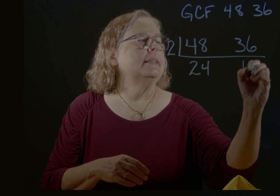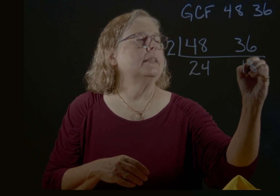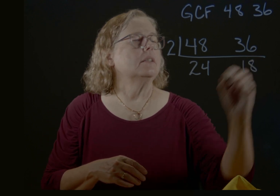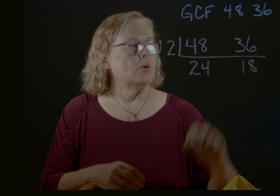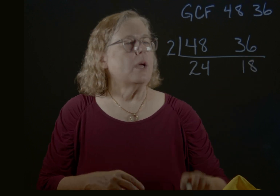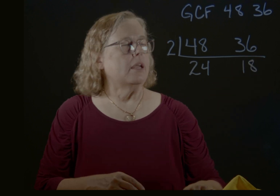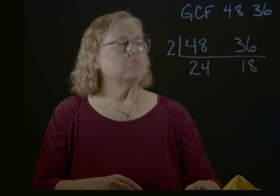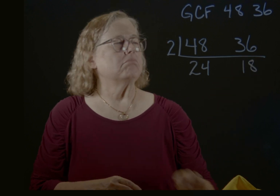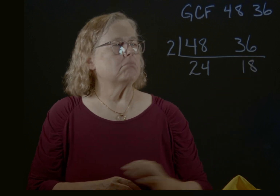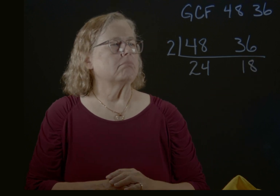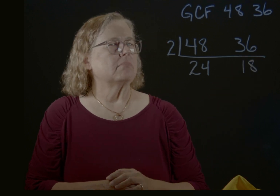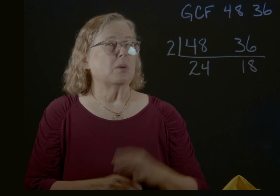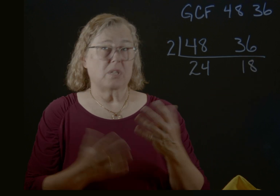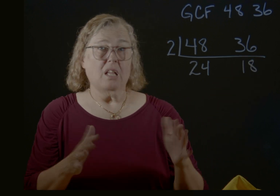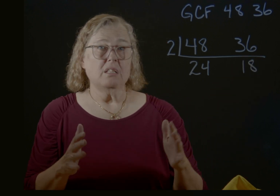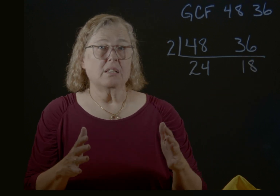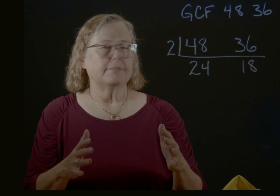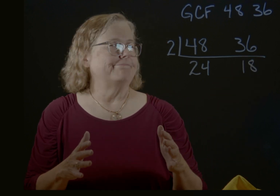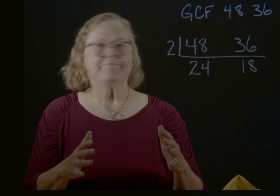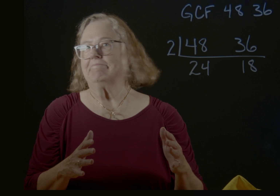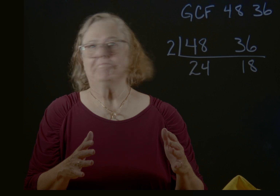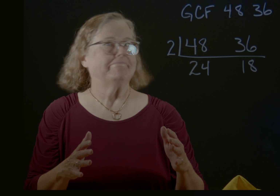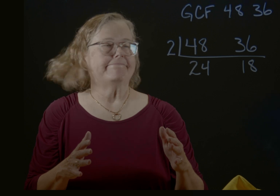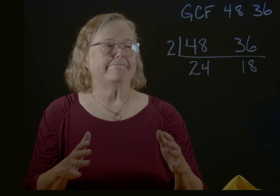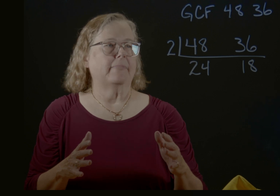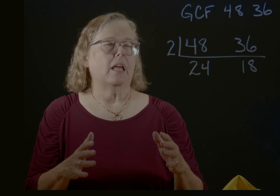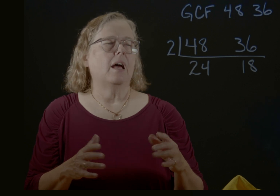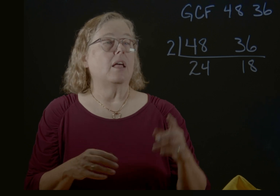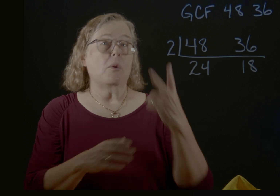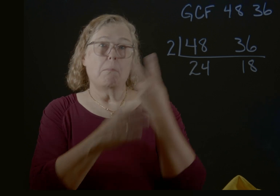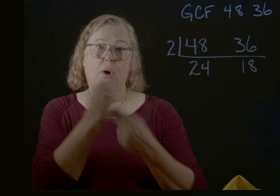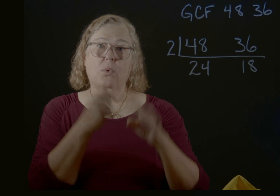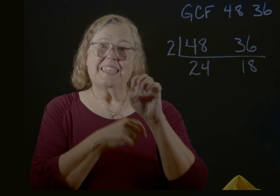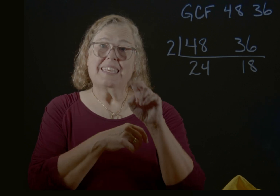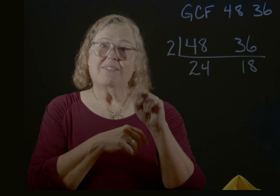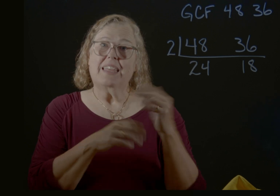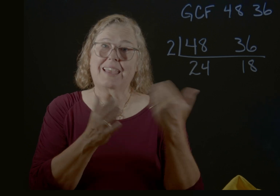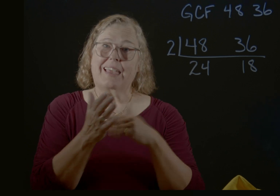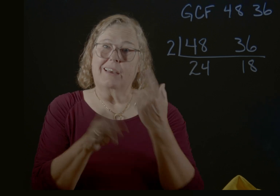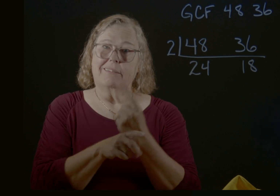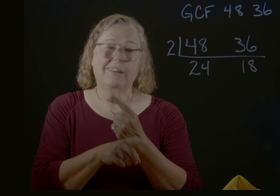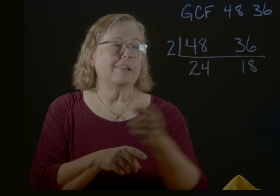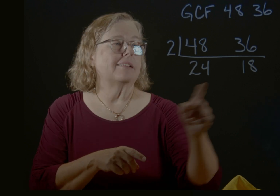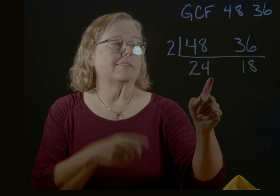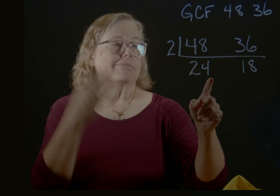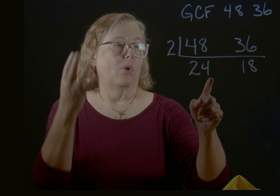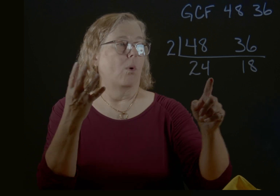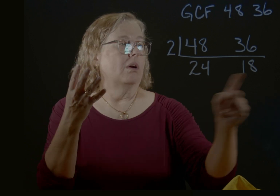All right. Are we done? No, they're both even, right? We can do it again. 4